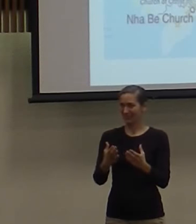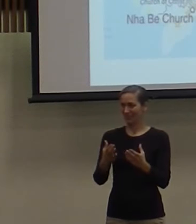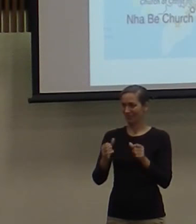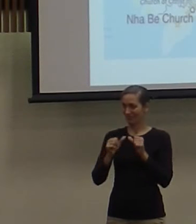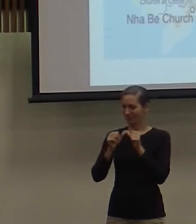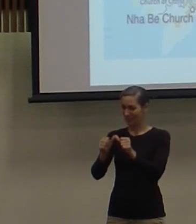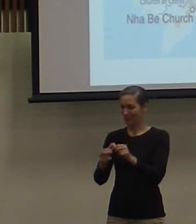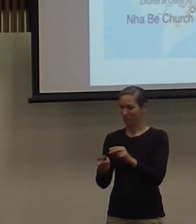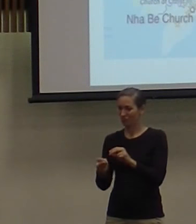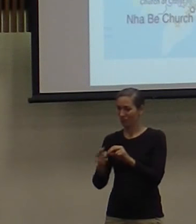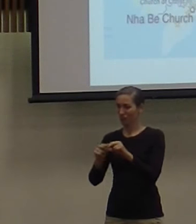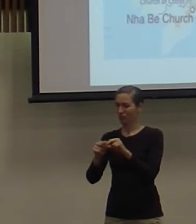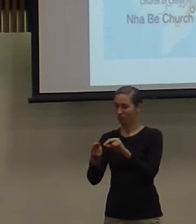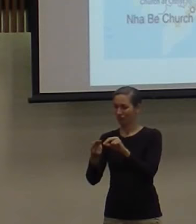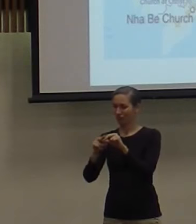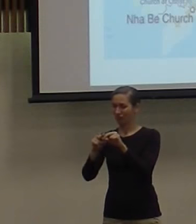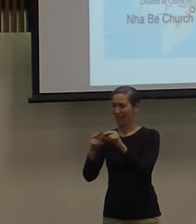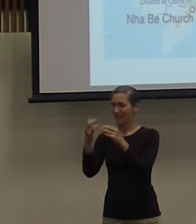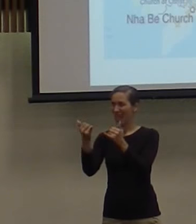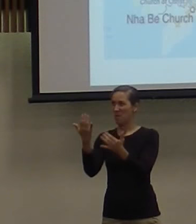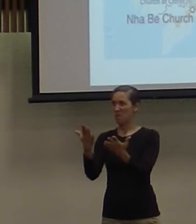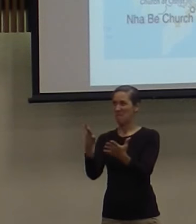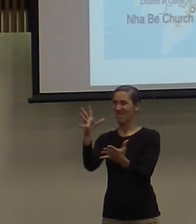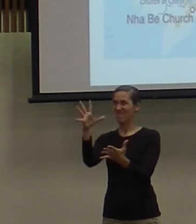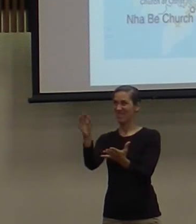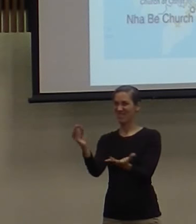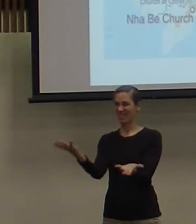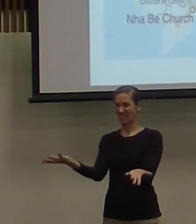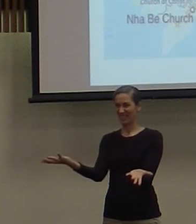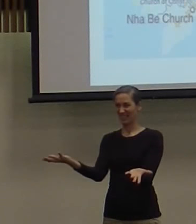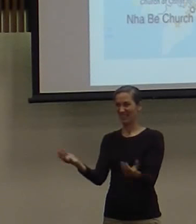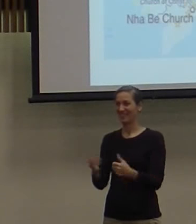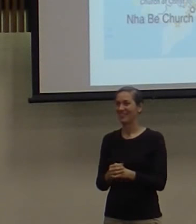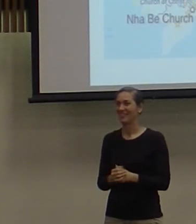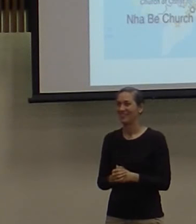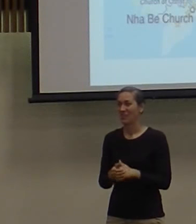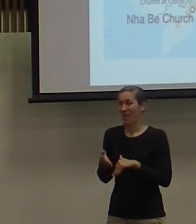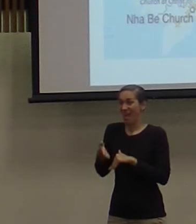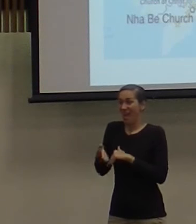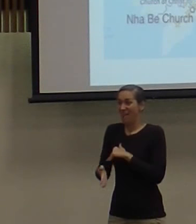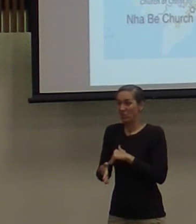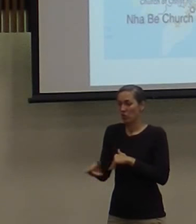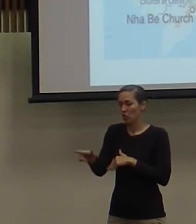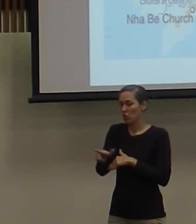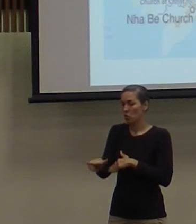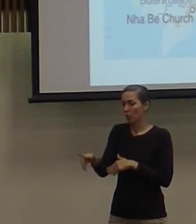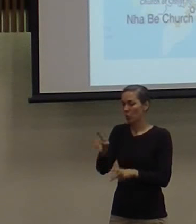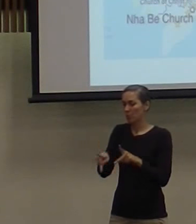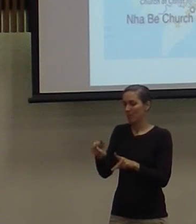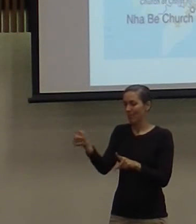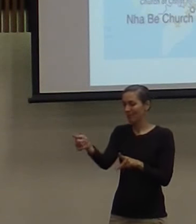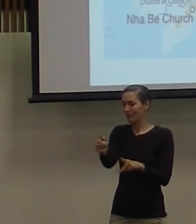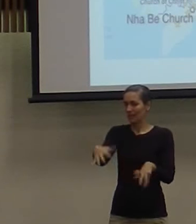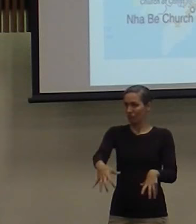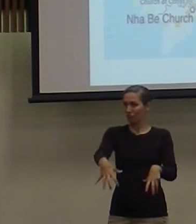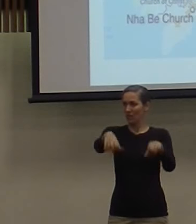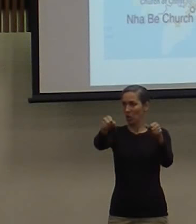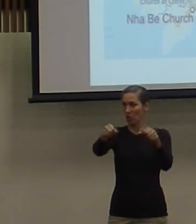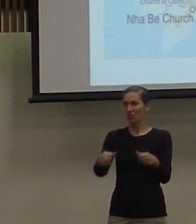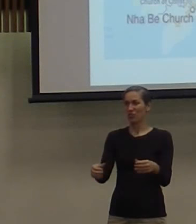50. That my I baptized them, but after that, the local people continue to baptize people